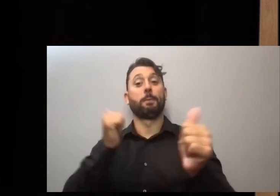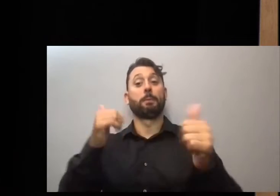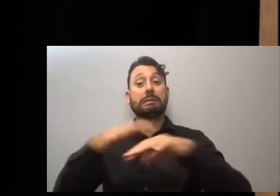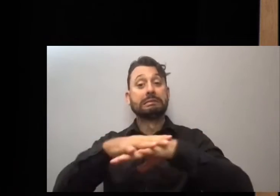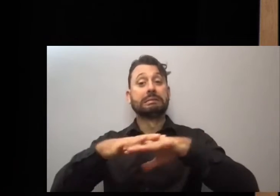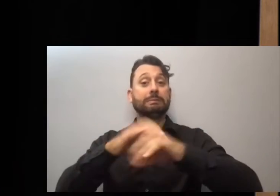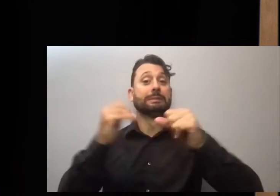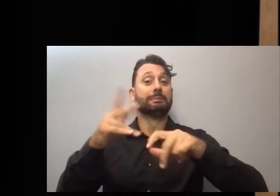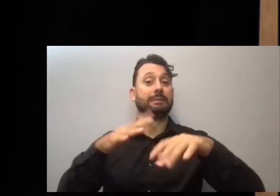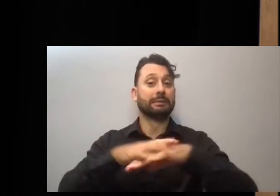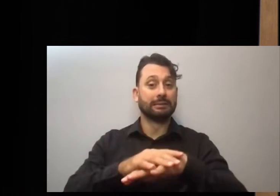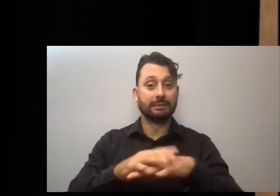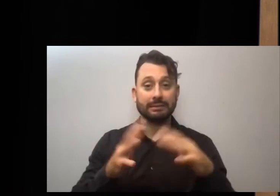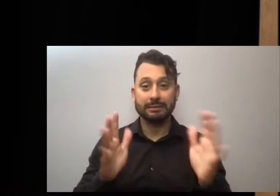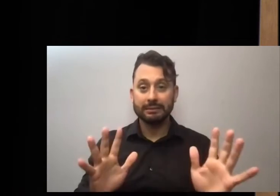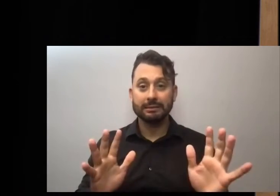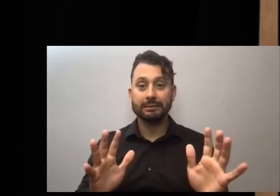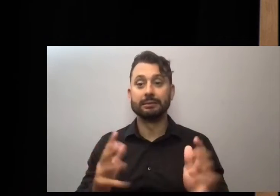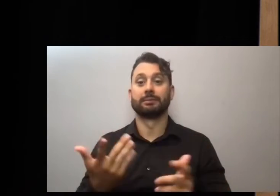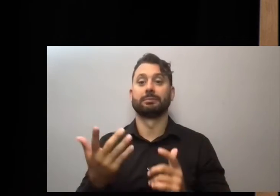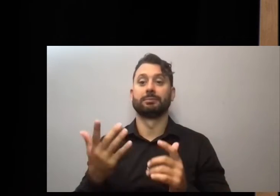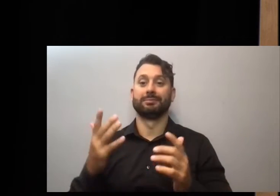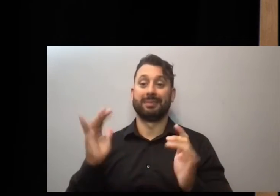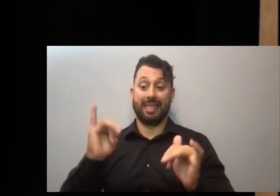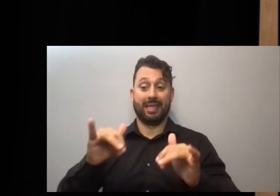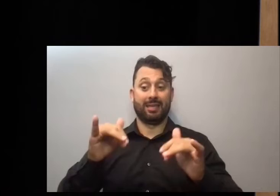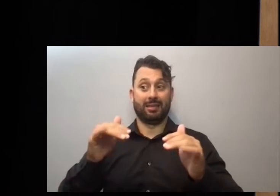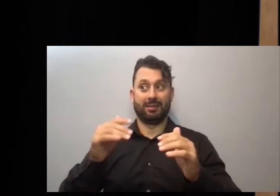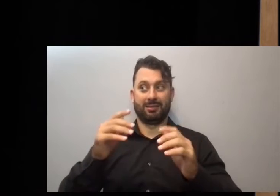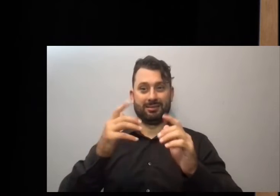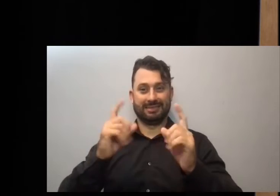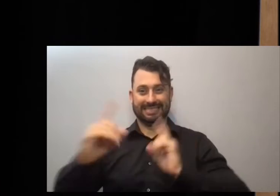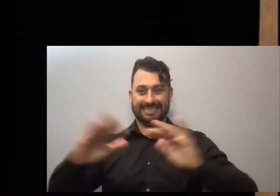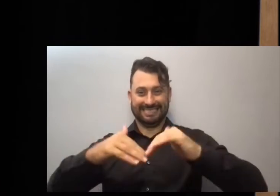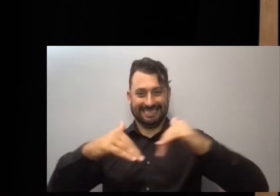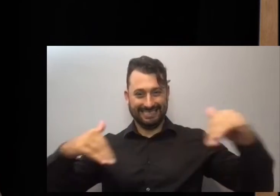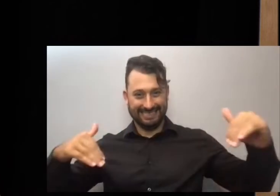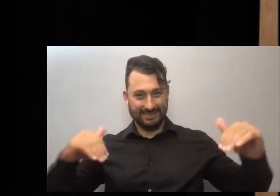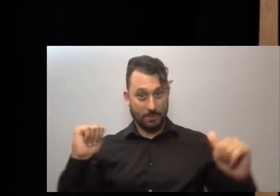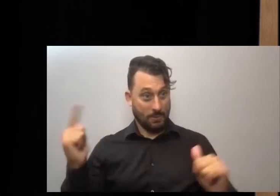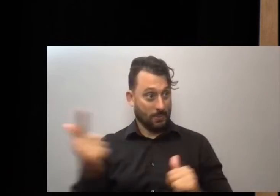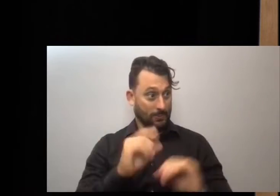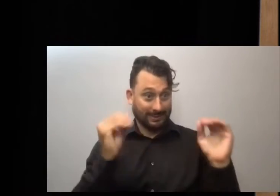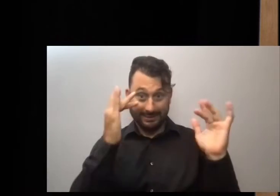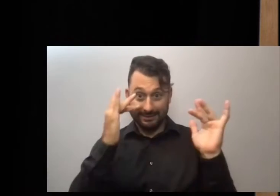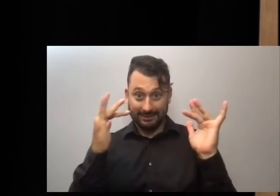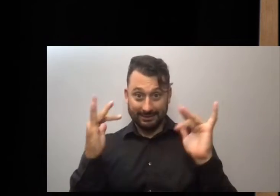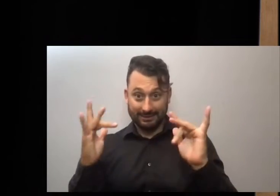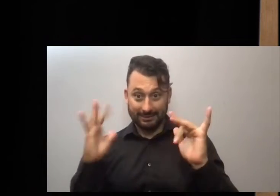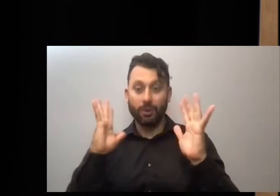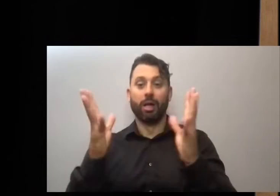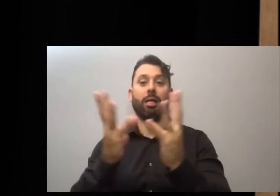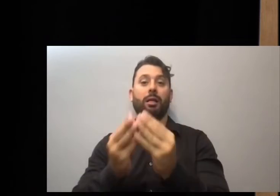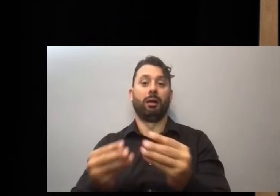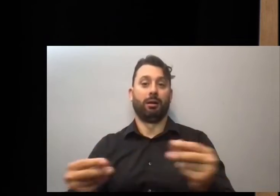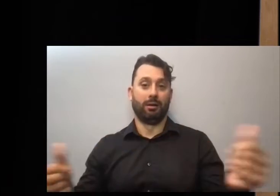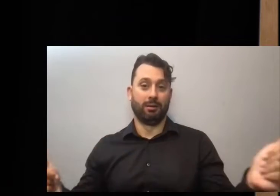COVID-19, because the more people get it, the more likely we're going to see more variants, ones that potentially could be worse than